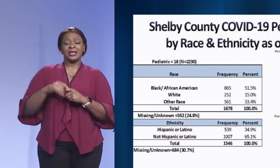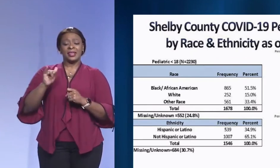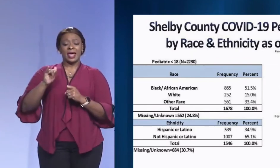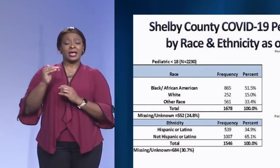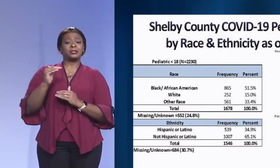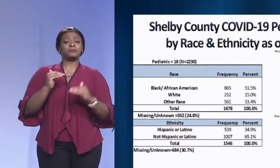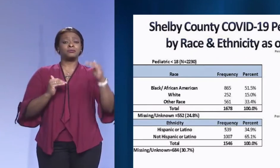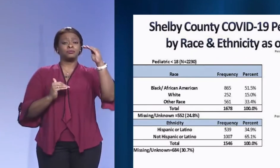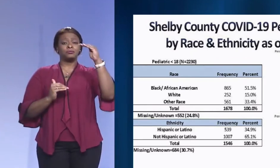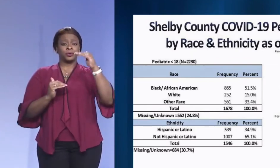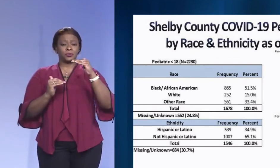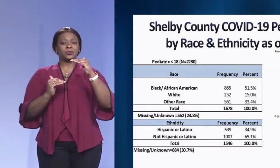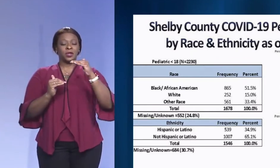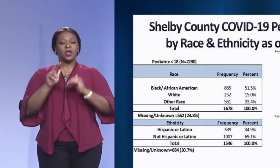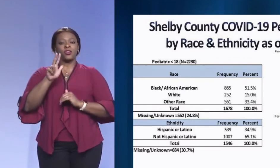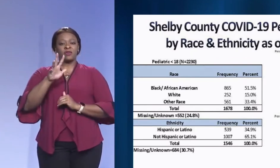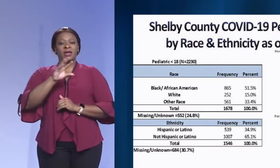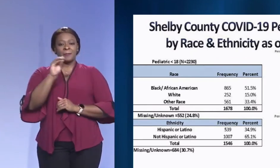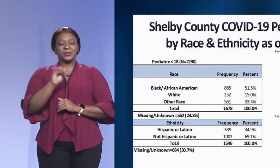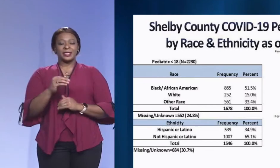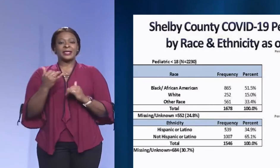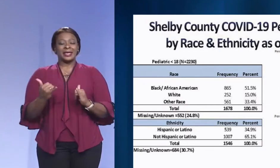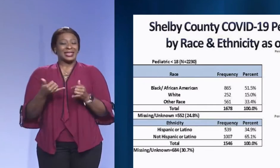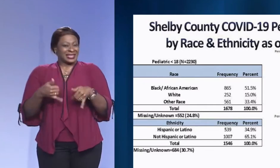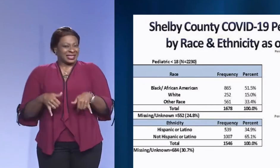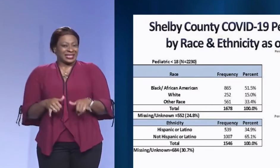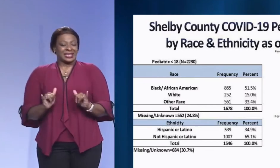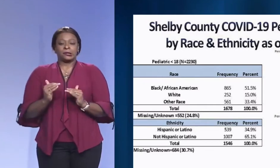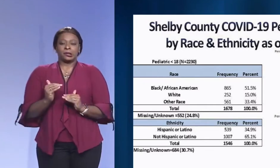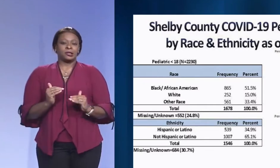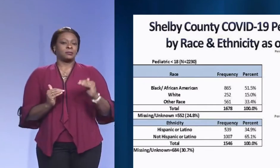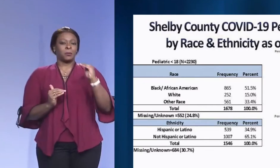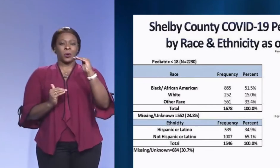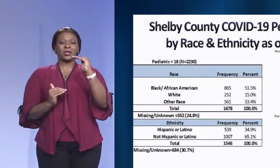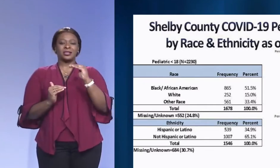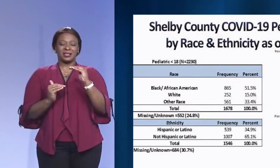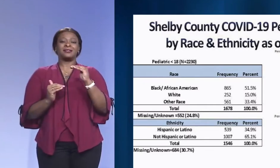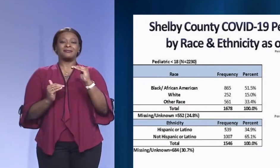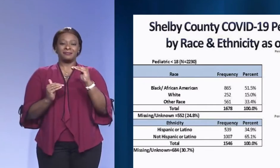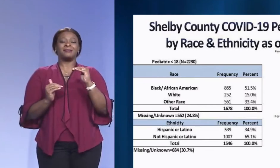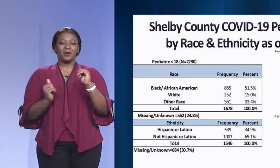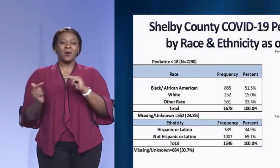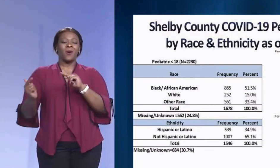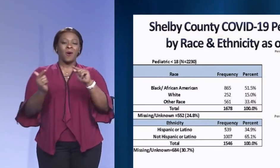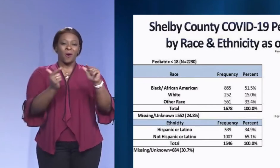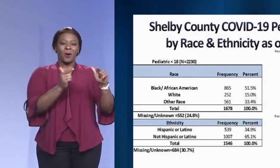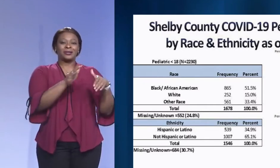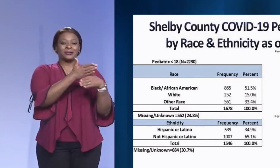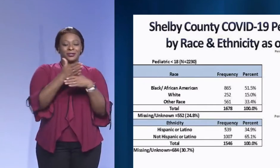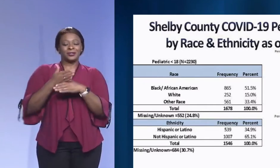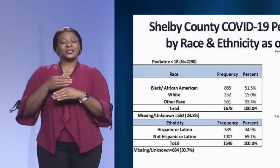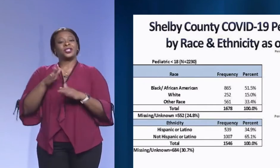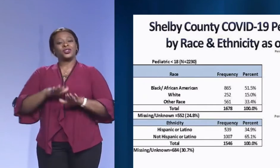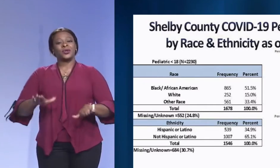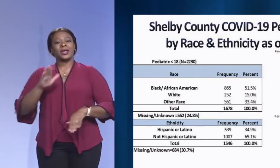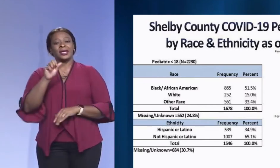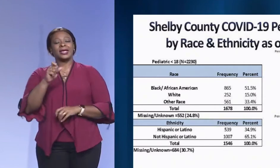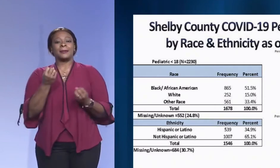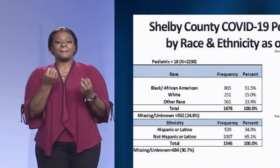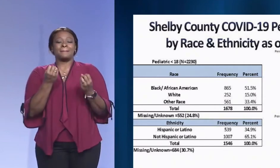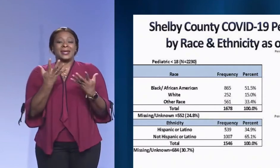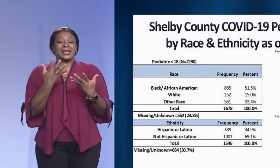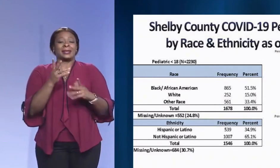dropped. Now it's about 35%. But still, it's a disproportionate share of the burden in pediatric cases being born